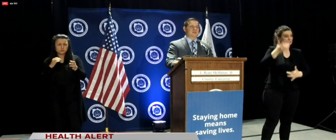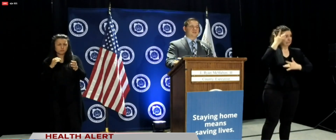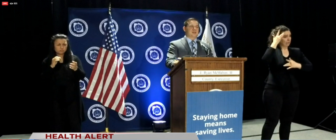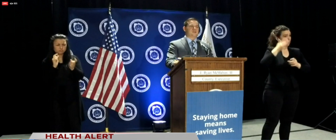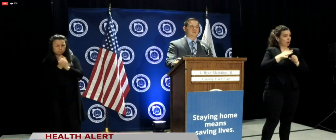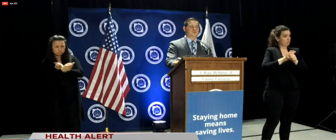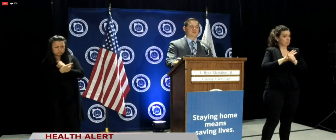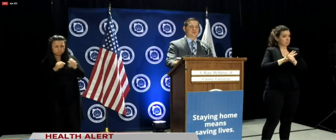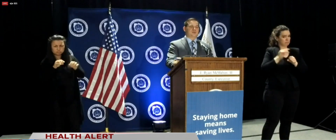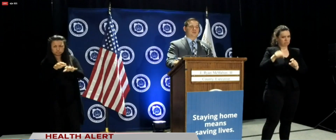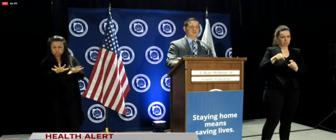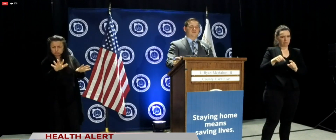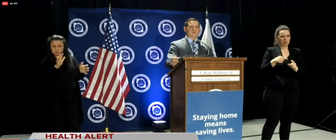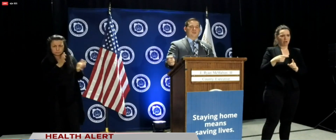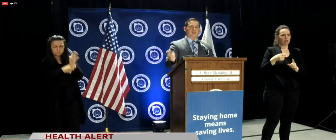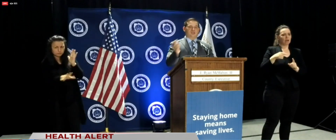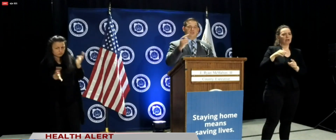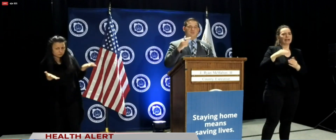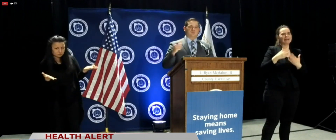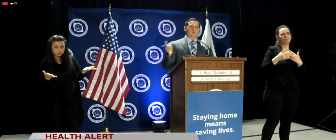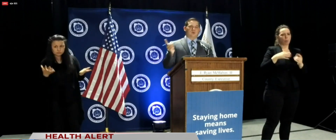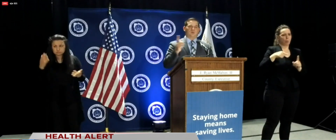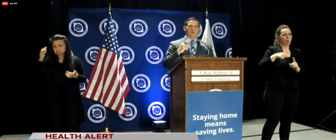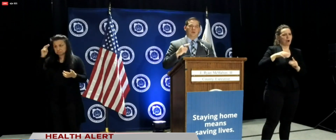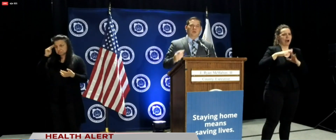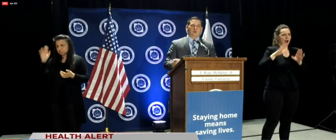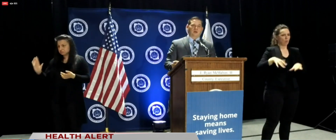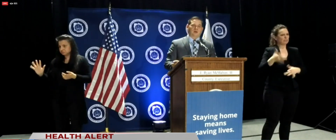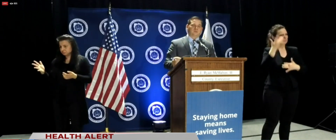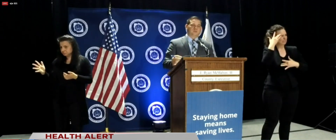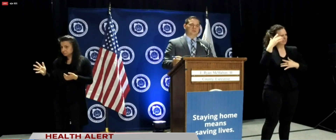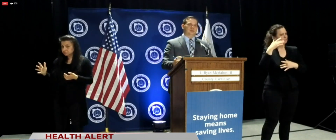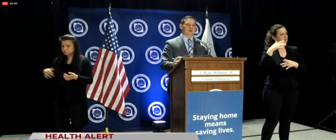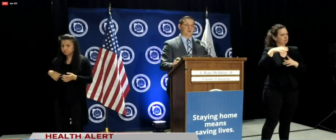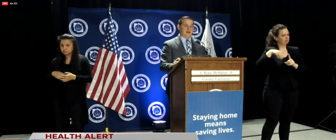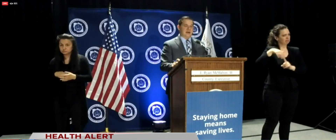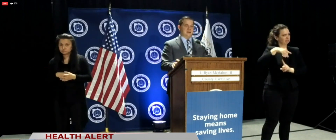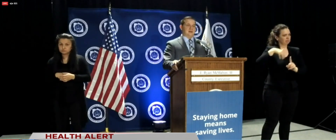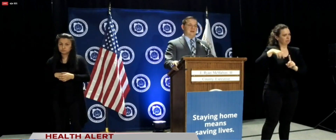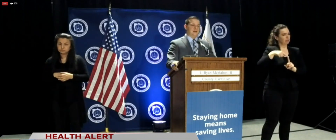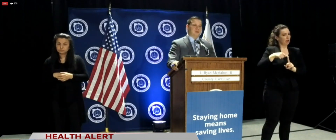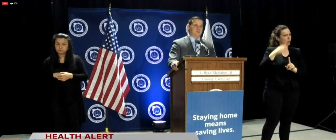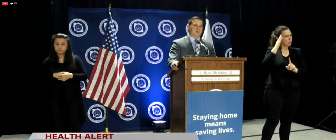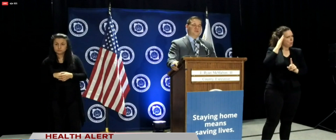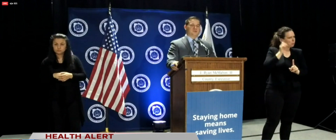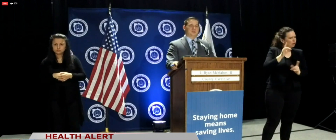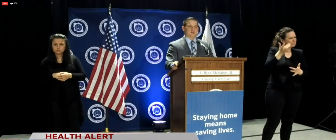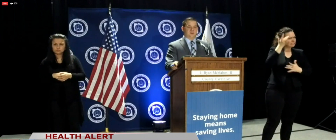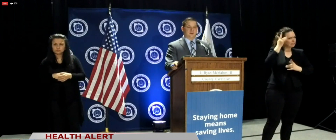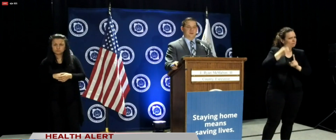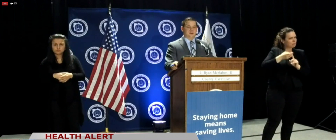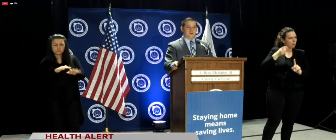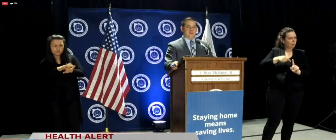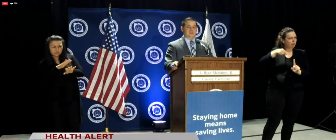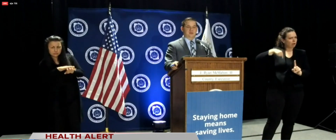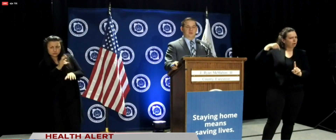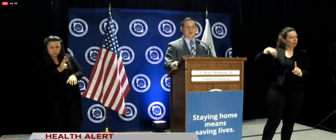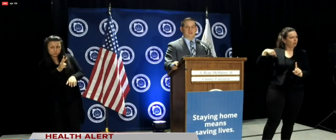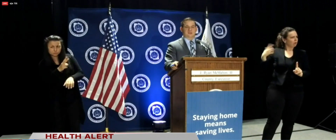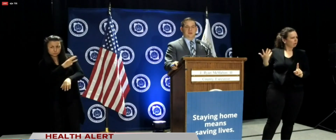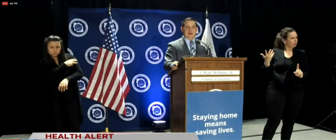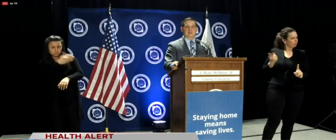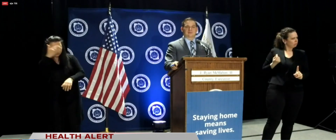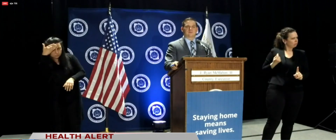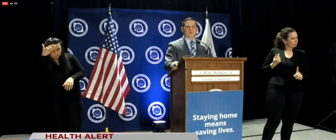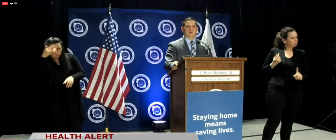I think in these cases there's affiliations, so you can learn that. I'd be interesting to hear. That's a good